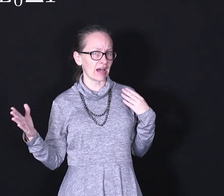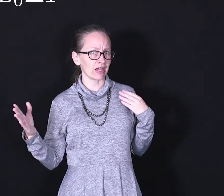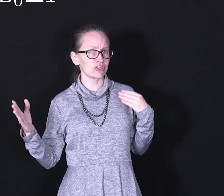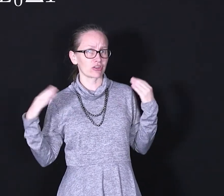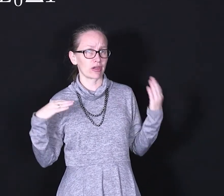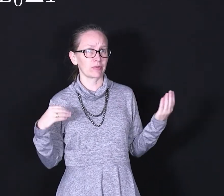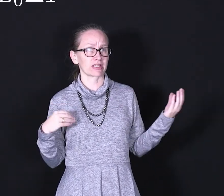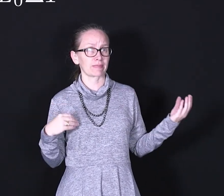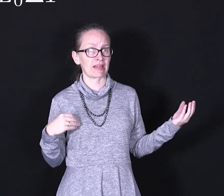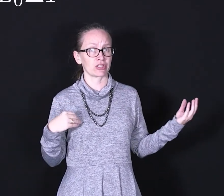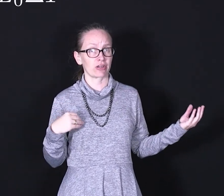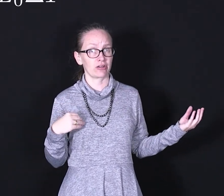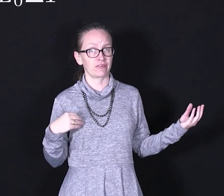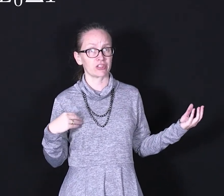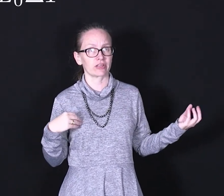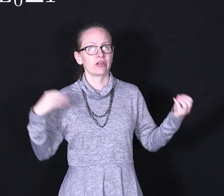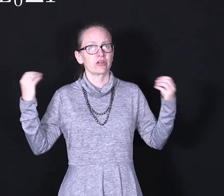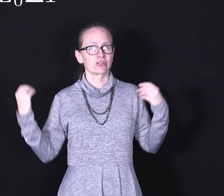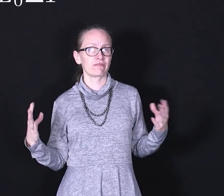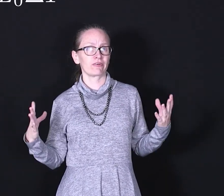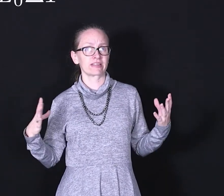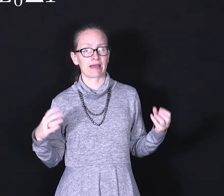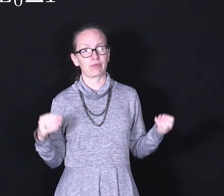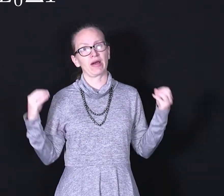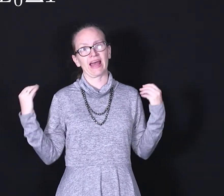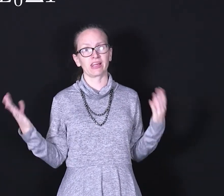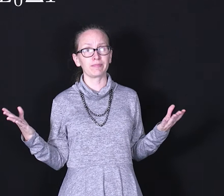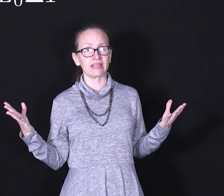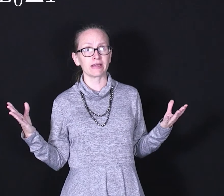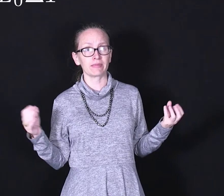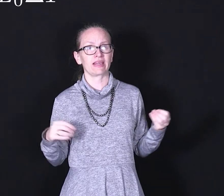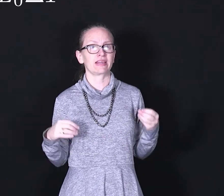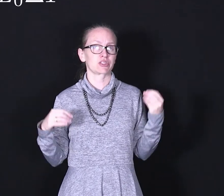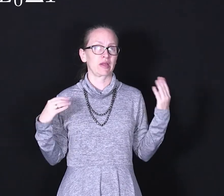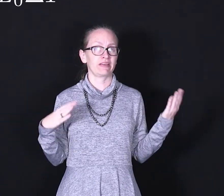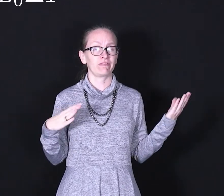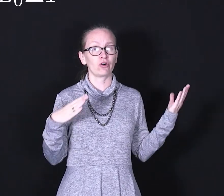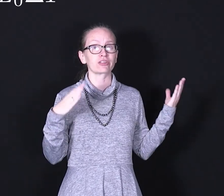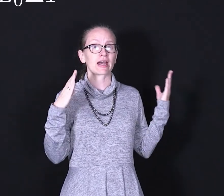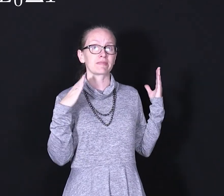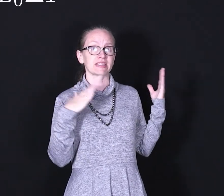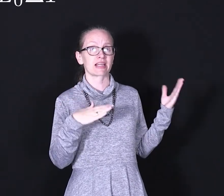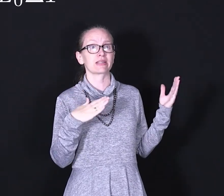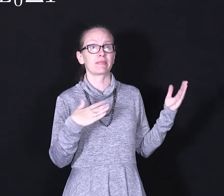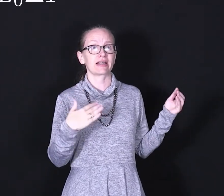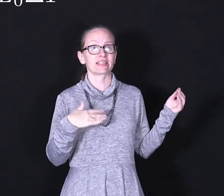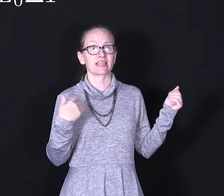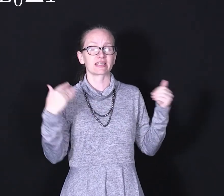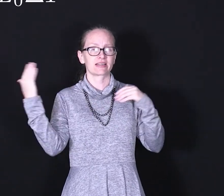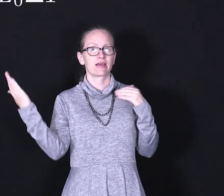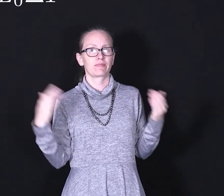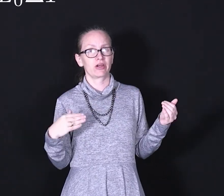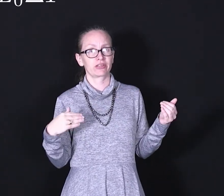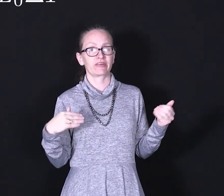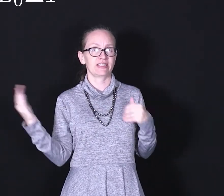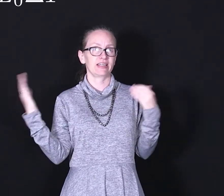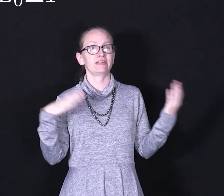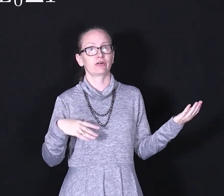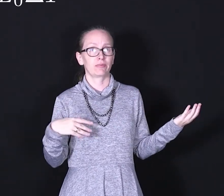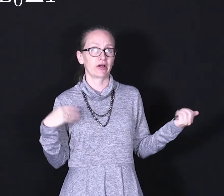large thermal expansion coefficient. So for example, aluminium is 24 times 10 to the minus 6 per degree C or per